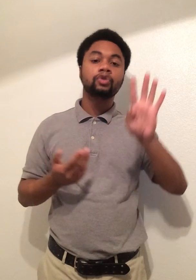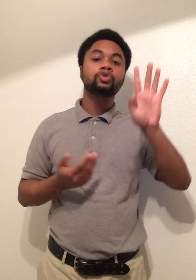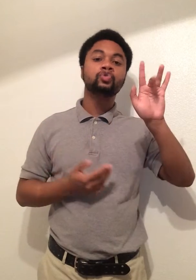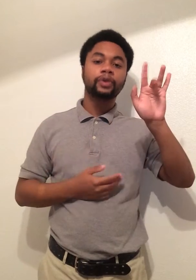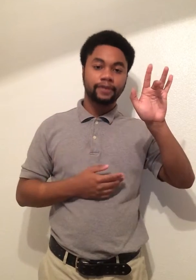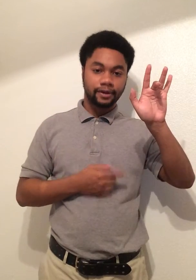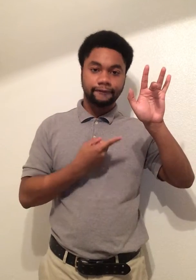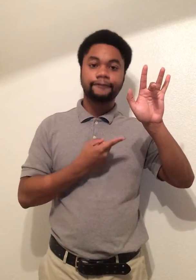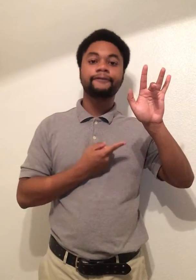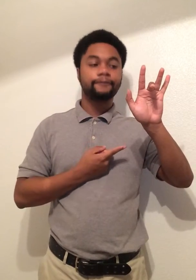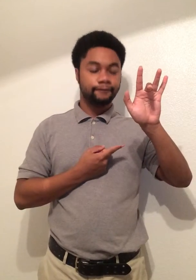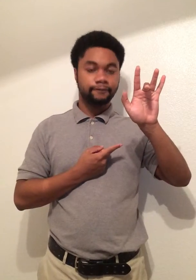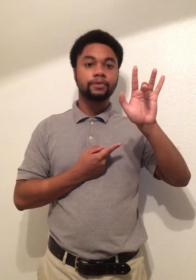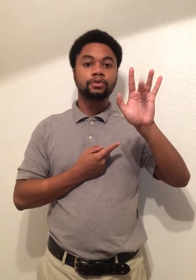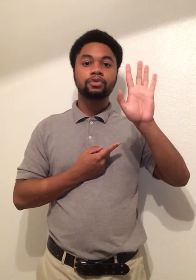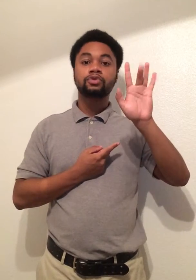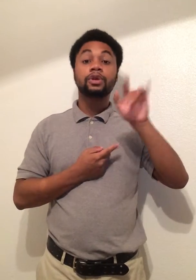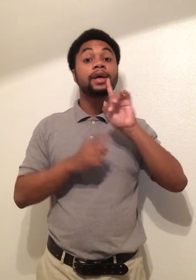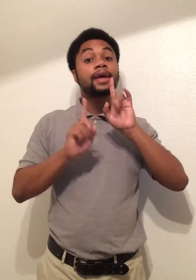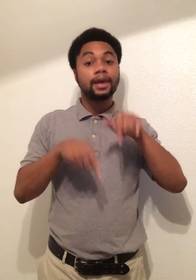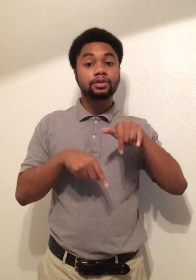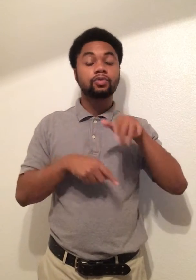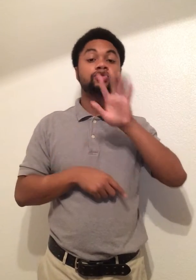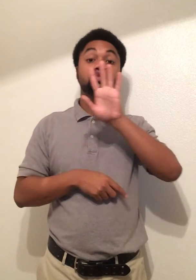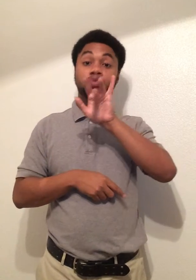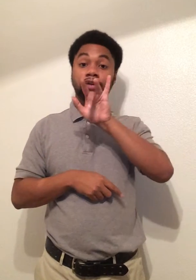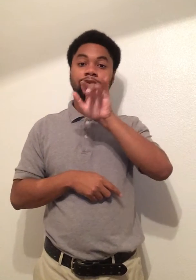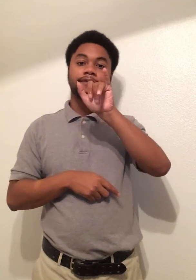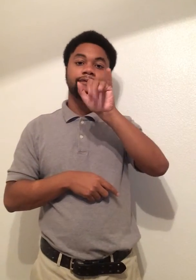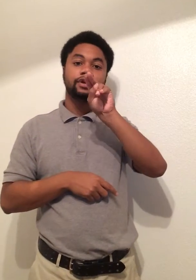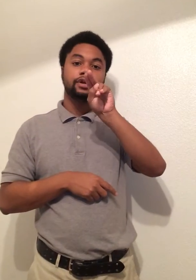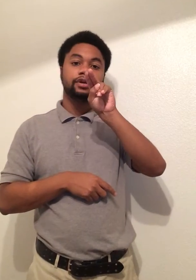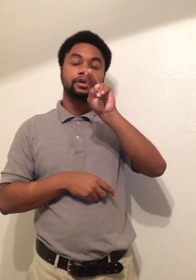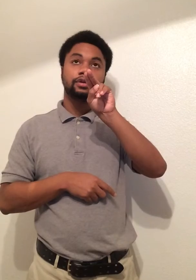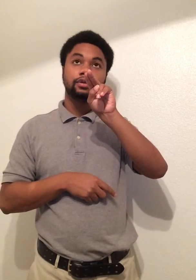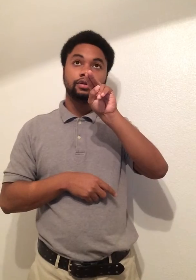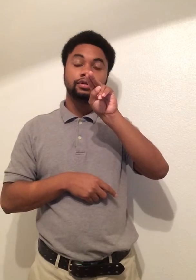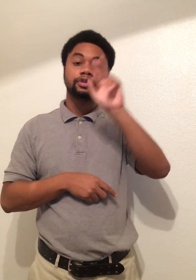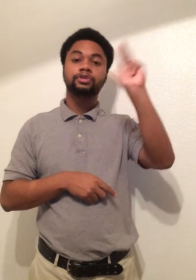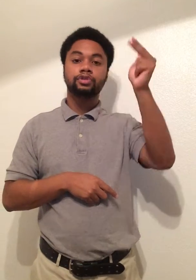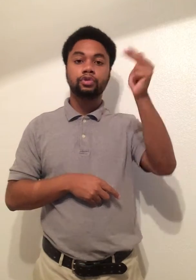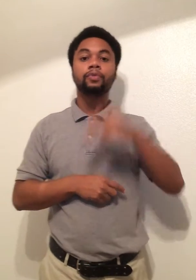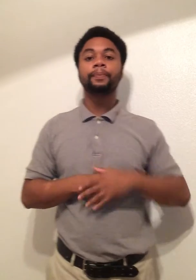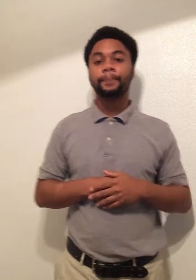25. Our answer was 25 inches cubed. 25 inches